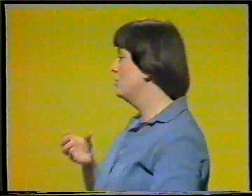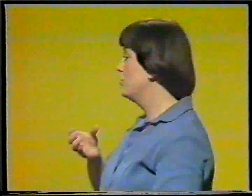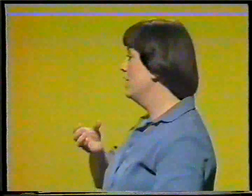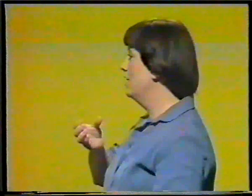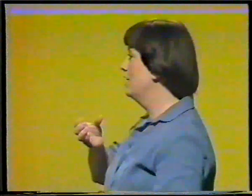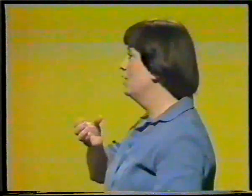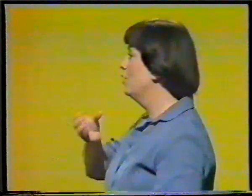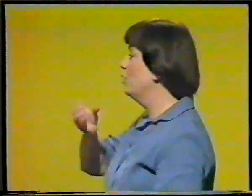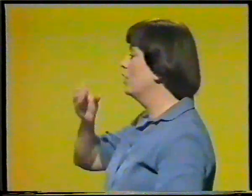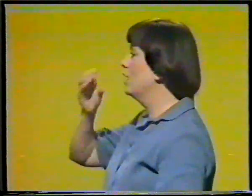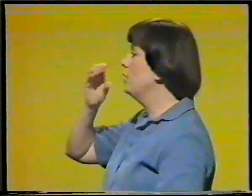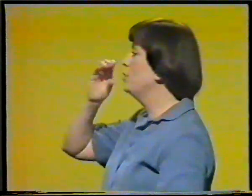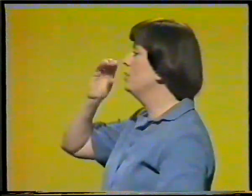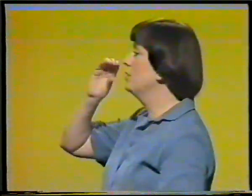drink or cup,